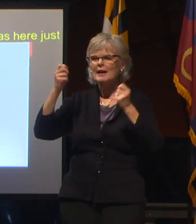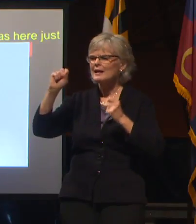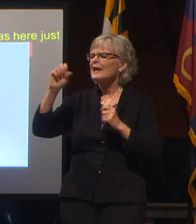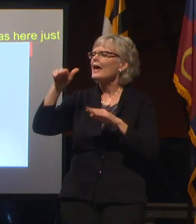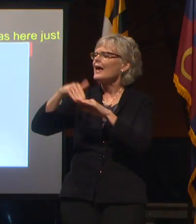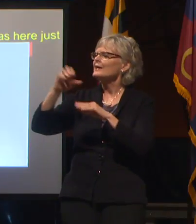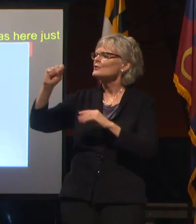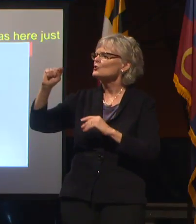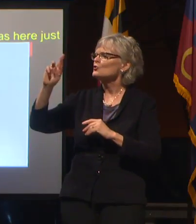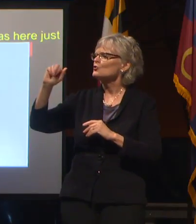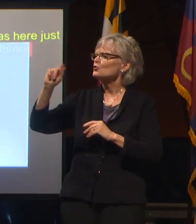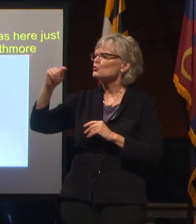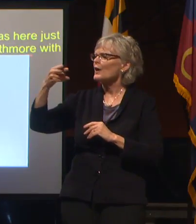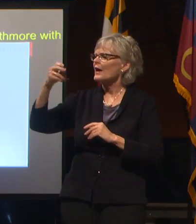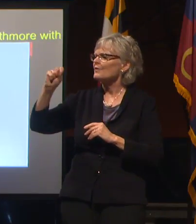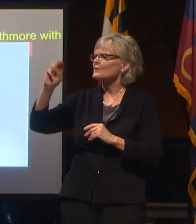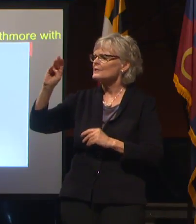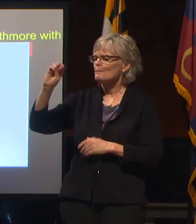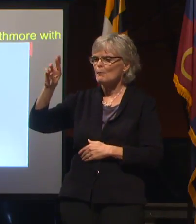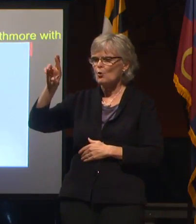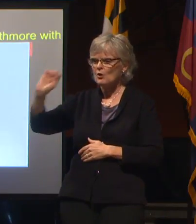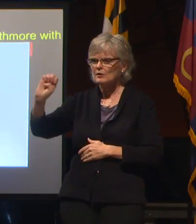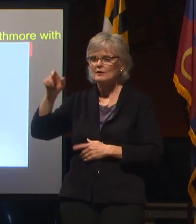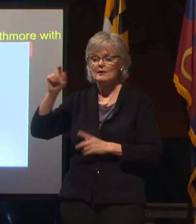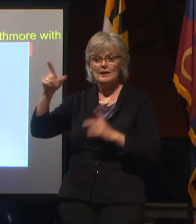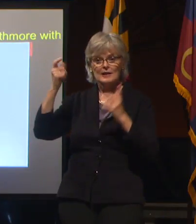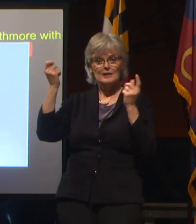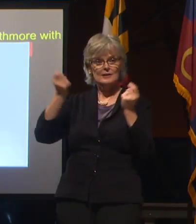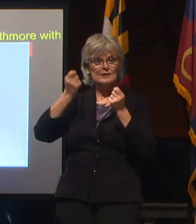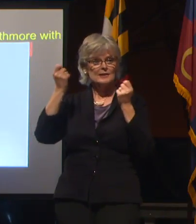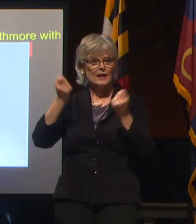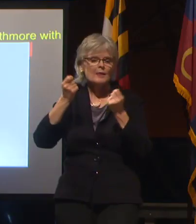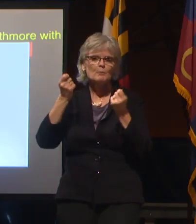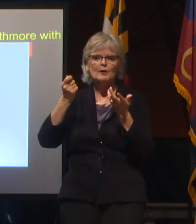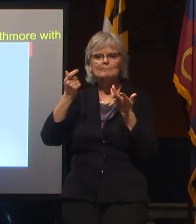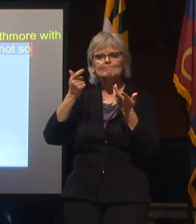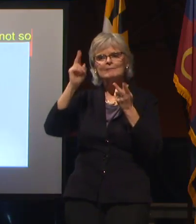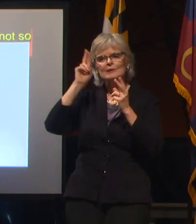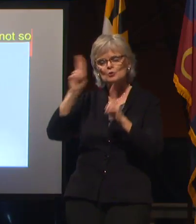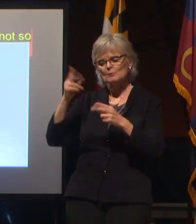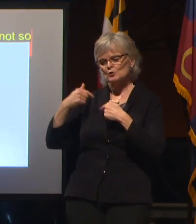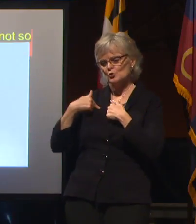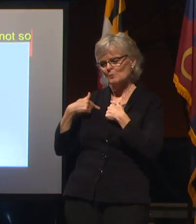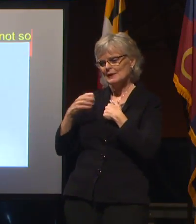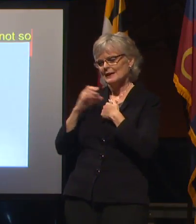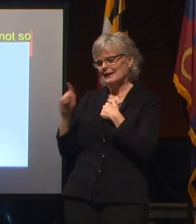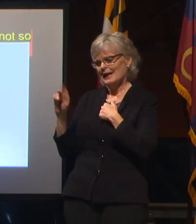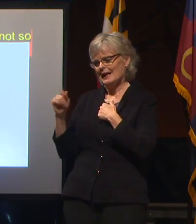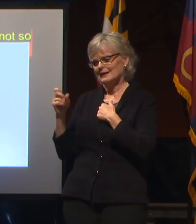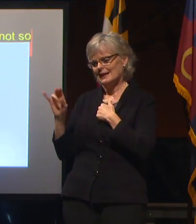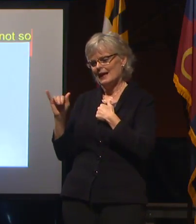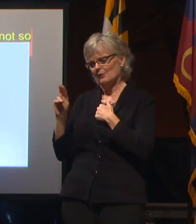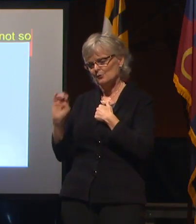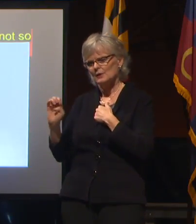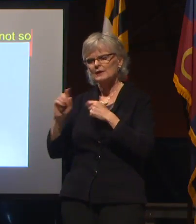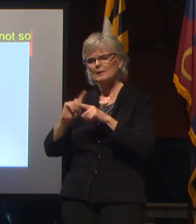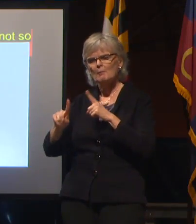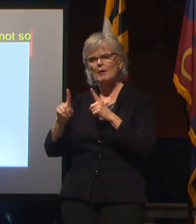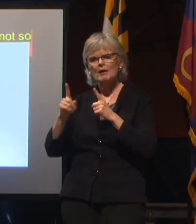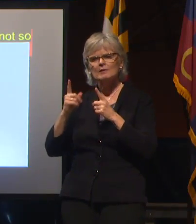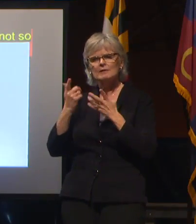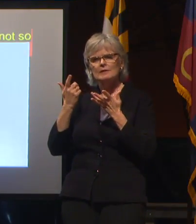and I. It was a celebration not so much as a tribute to Catherine and I, but a celebration to help us